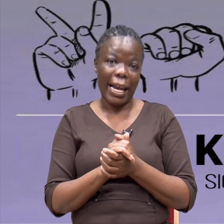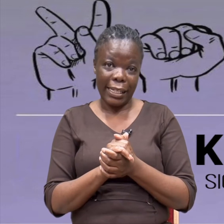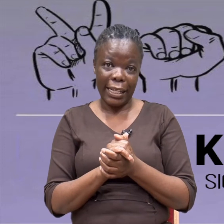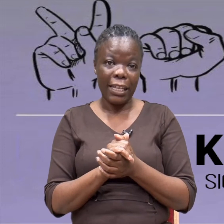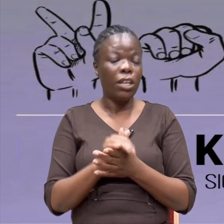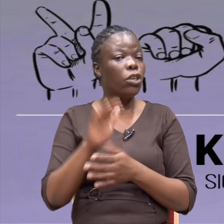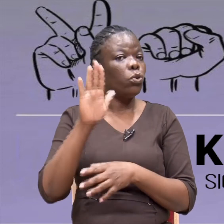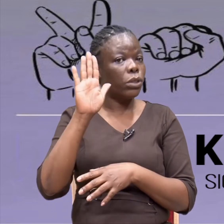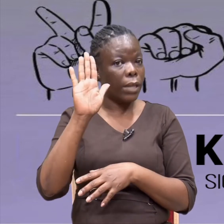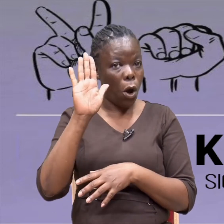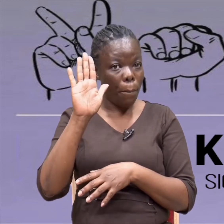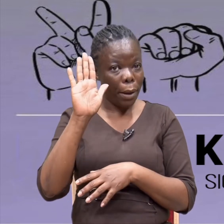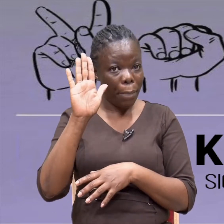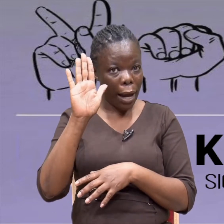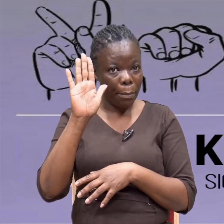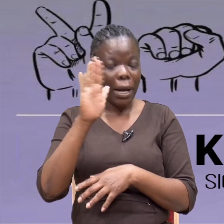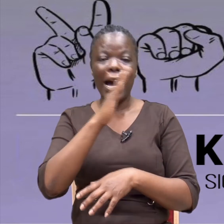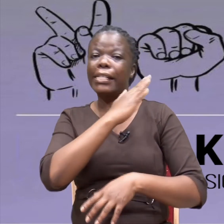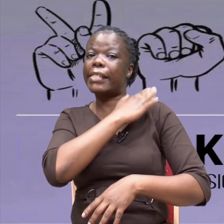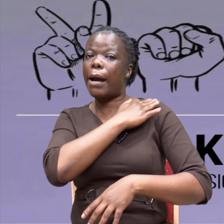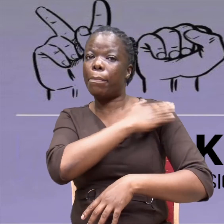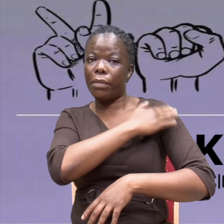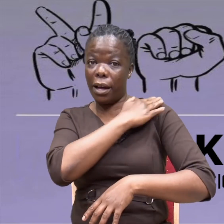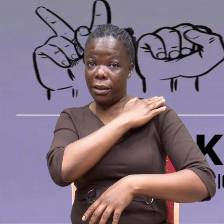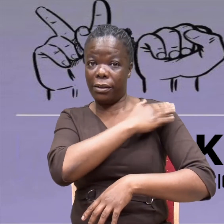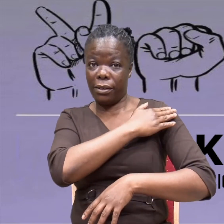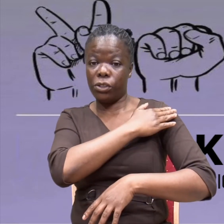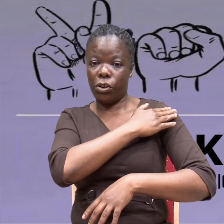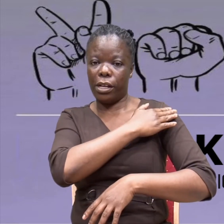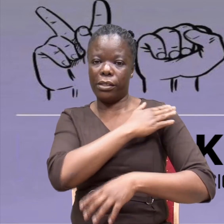Kindly use your open palm and tap the shoulders.